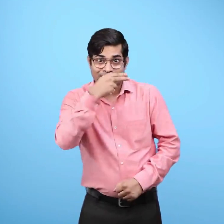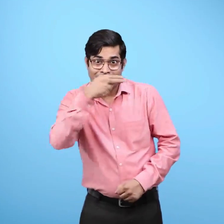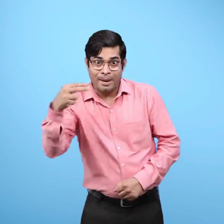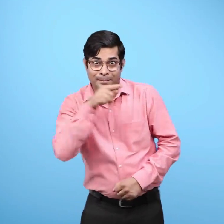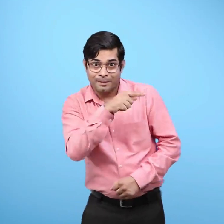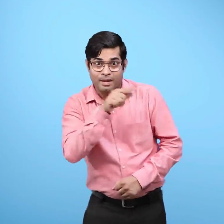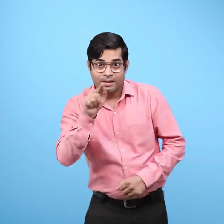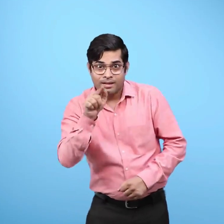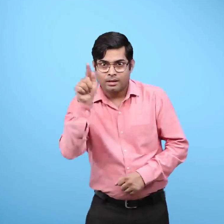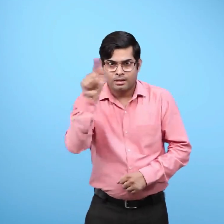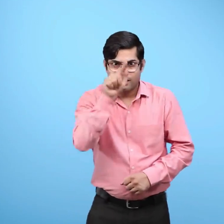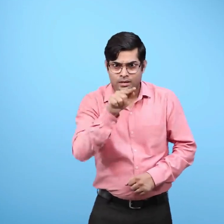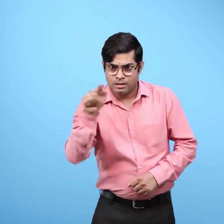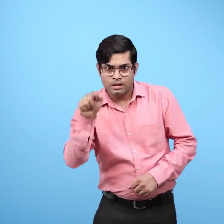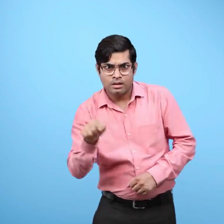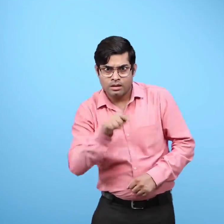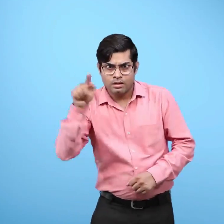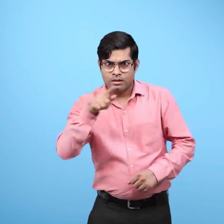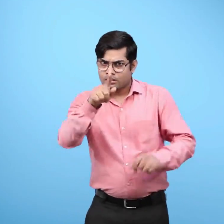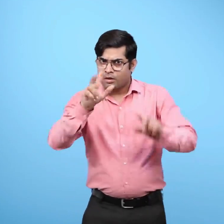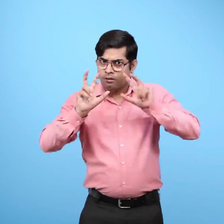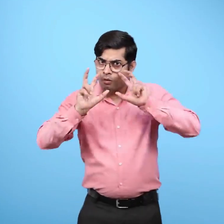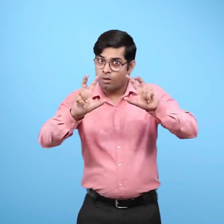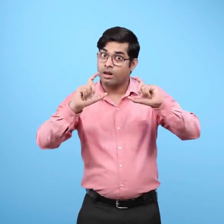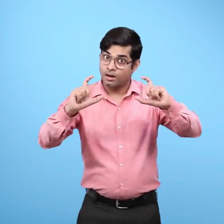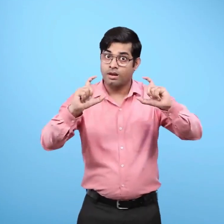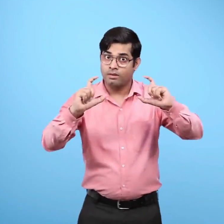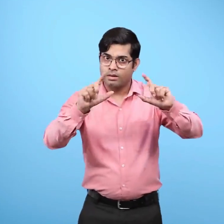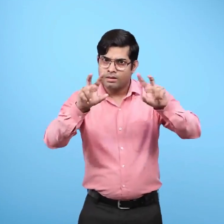Observing the name carefully, we see all the angles marked clearly.